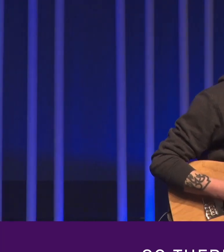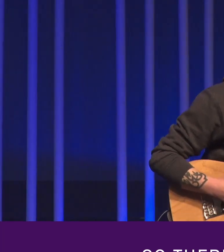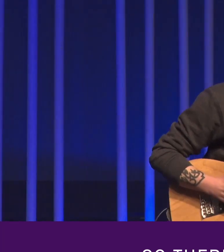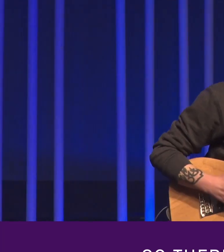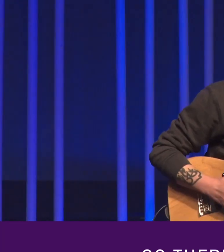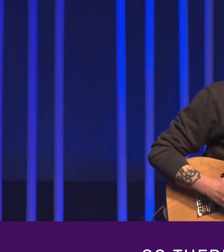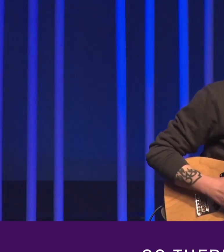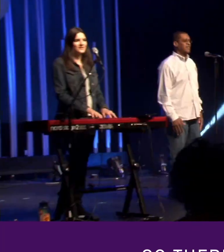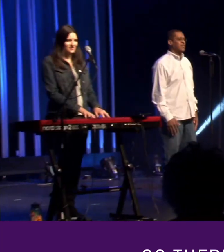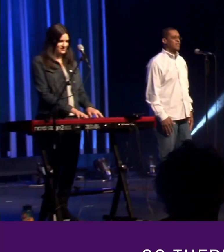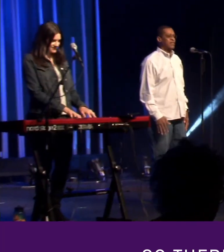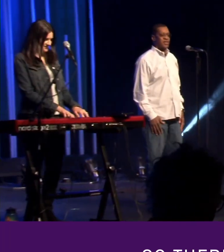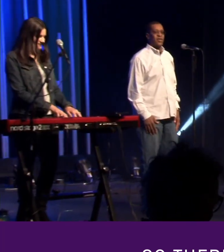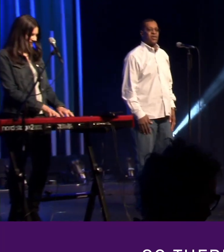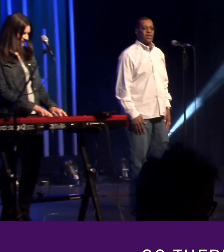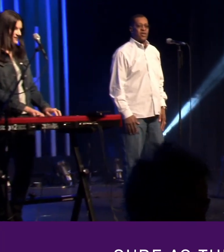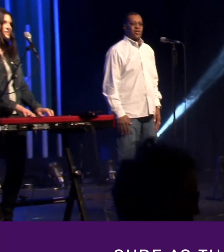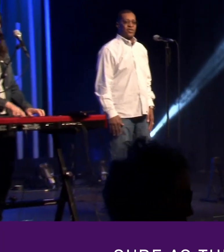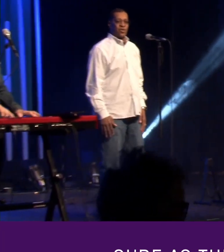begins.